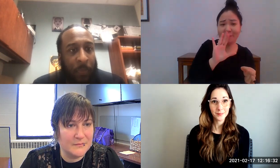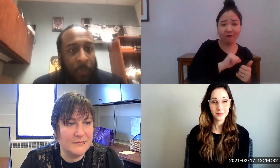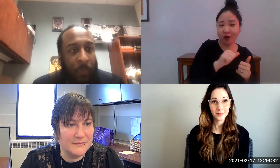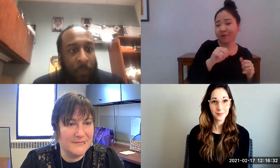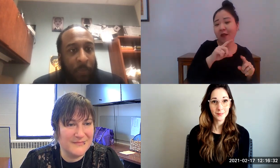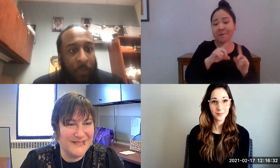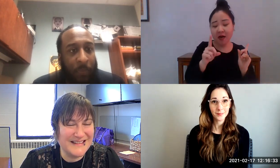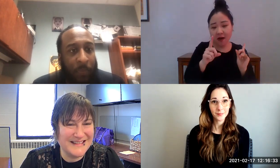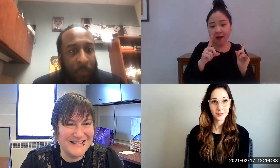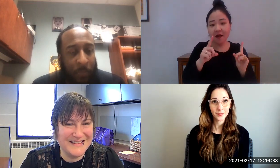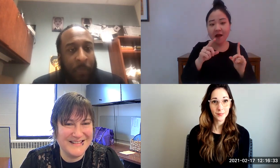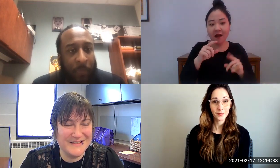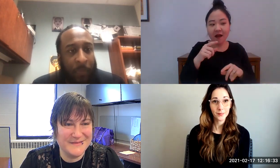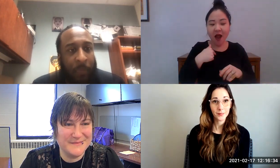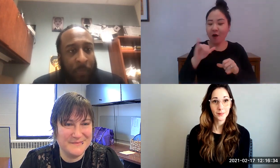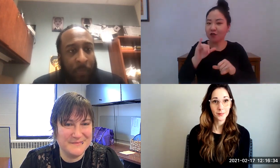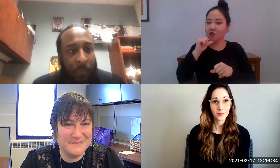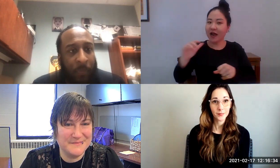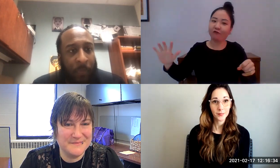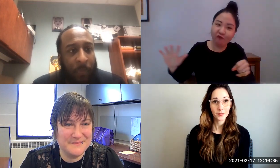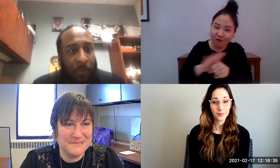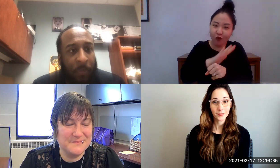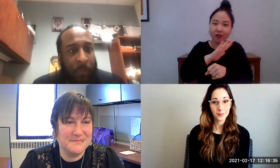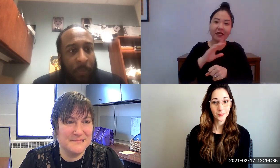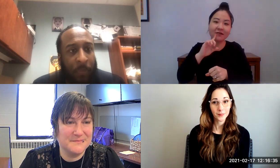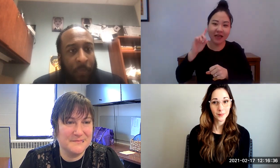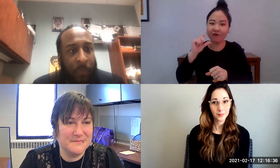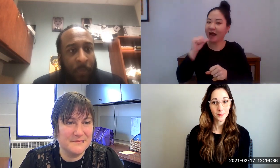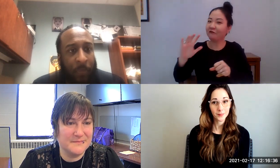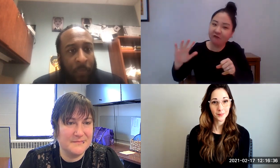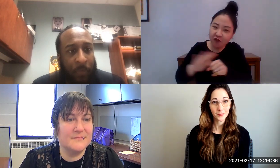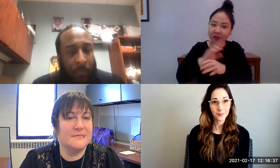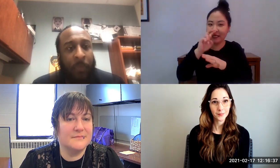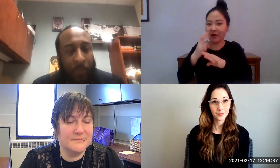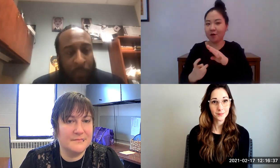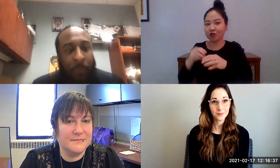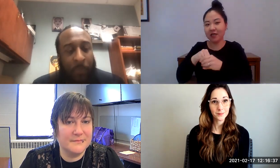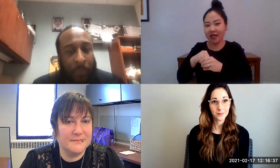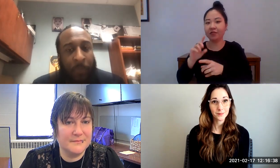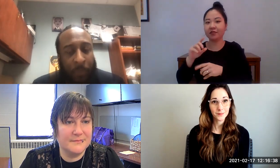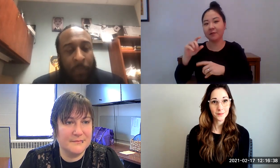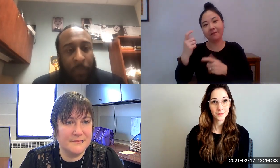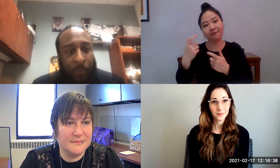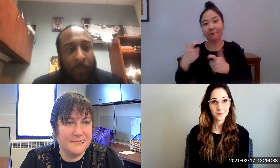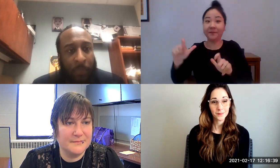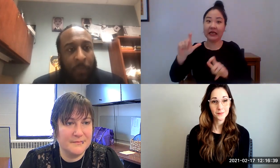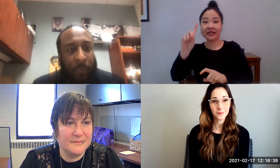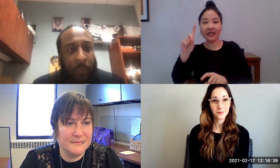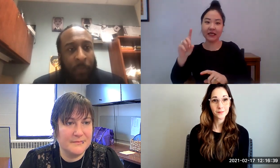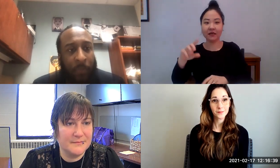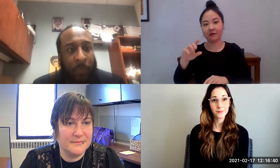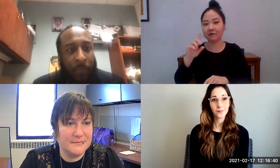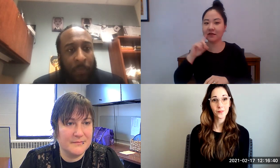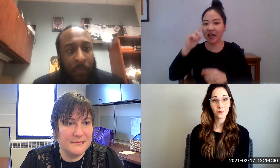no, not by far. But I'm also not fully deaf, not fully immersed in the